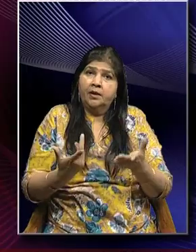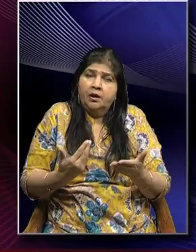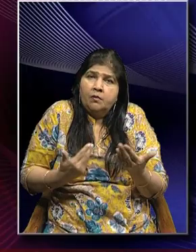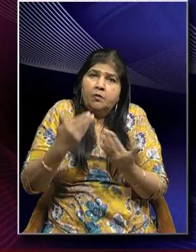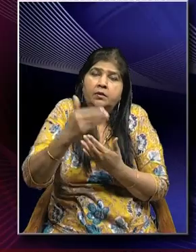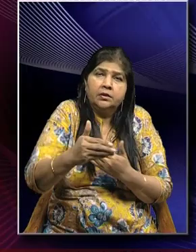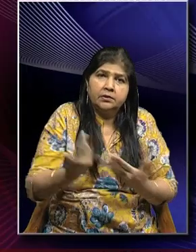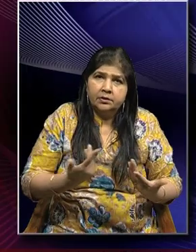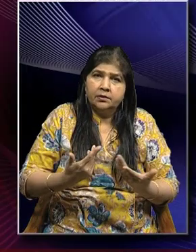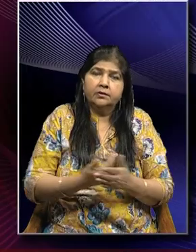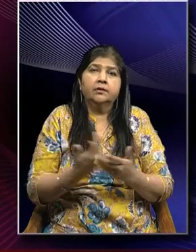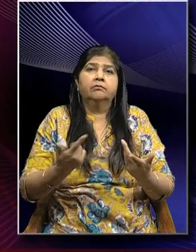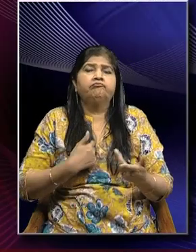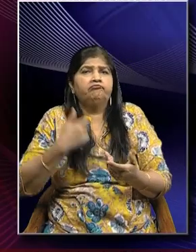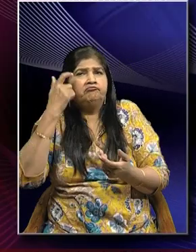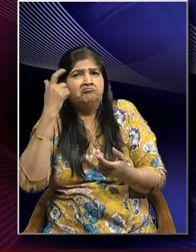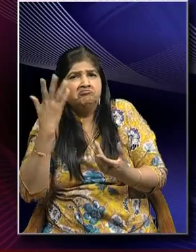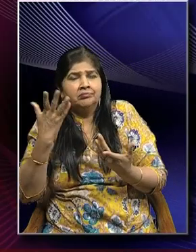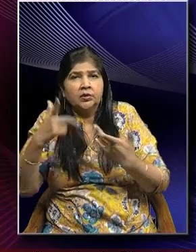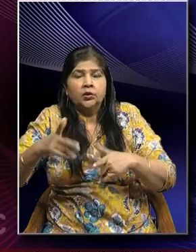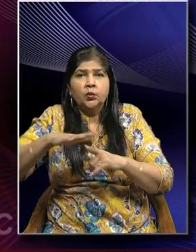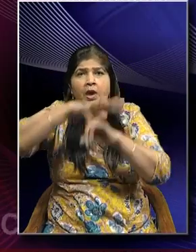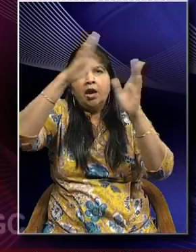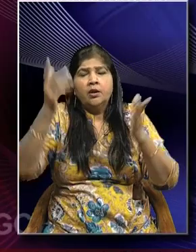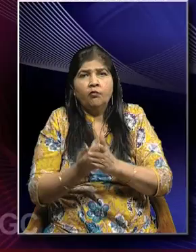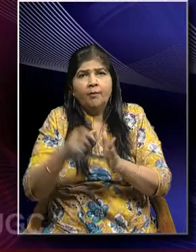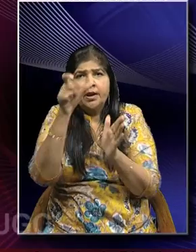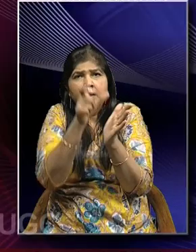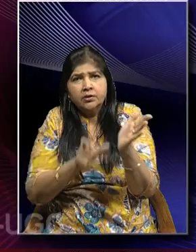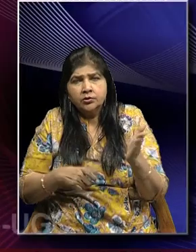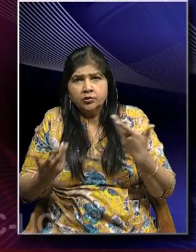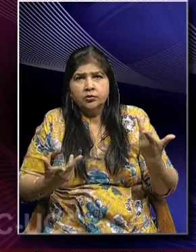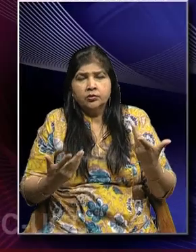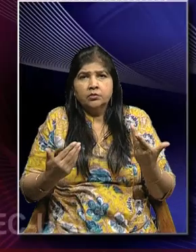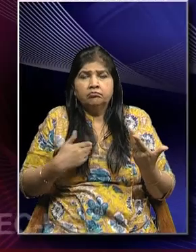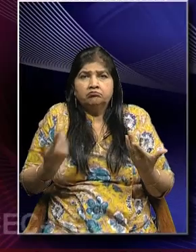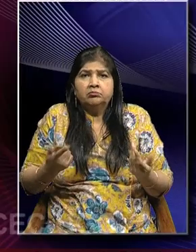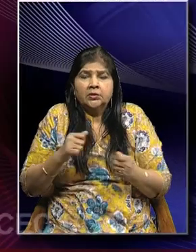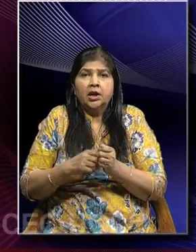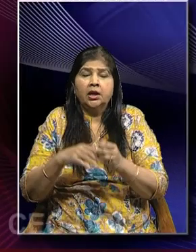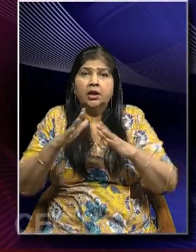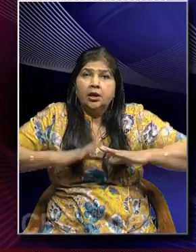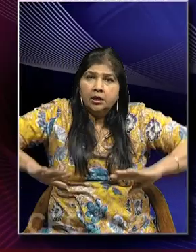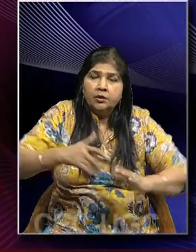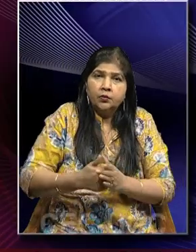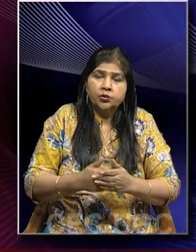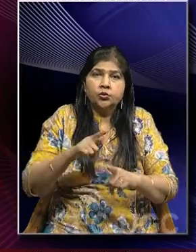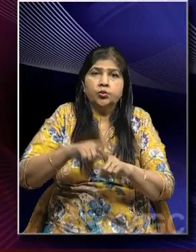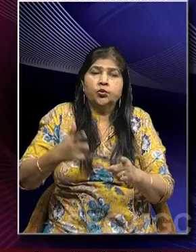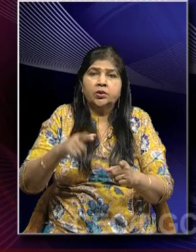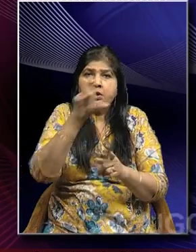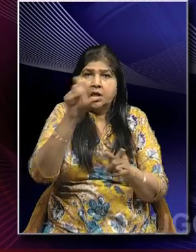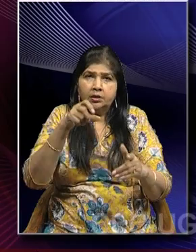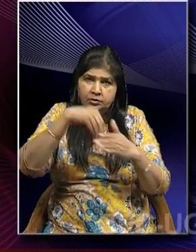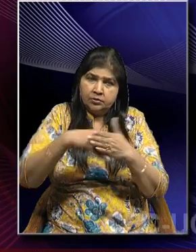have been concerned towards the environmental issues, to what extent you have taken care of the social issues